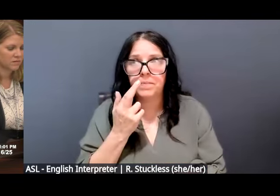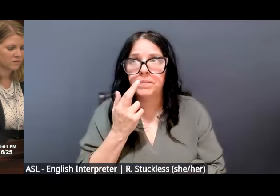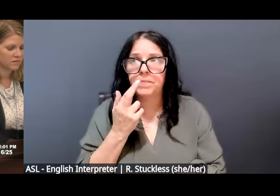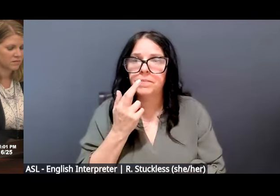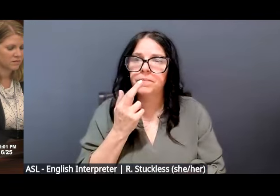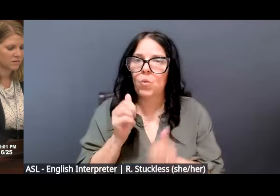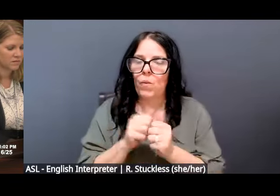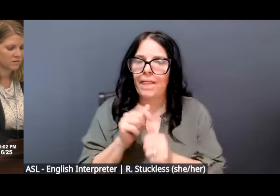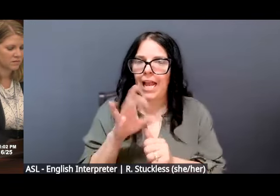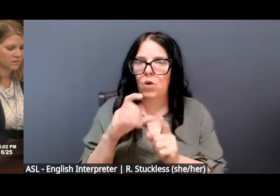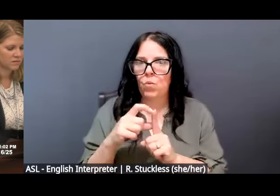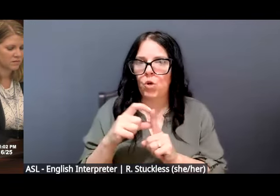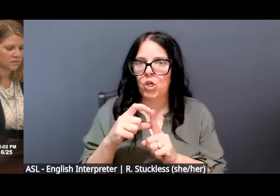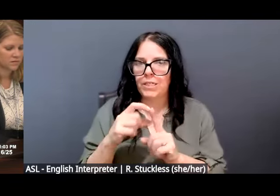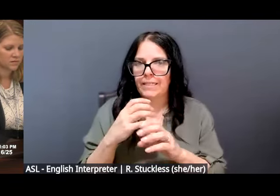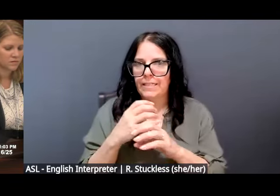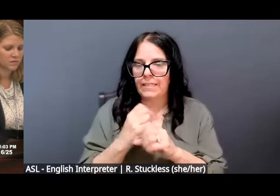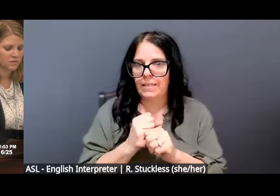summary.